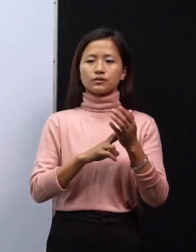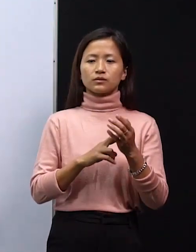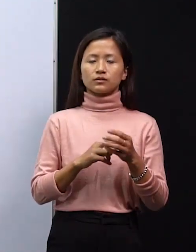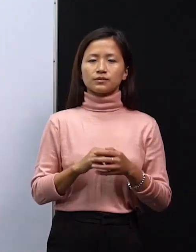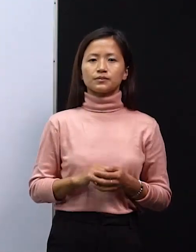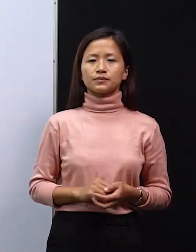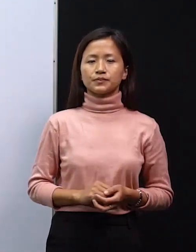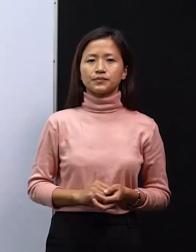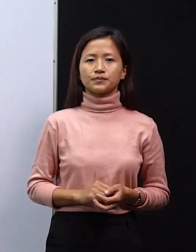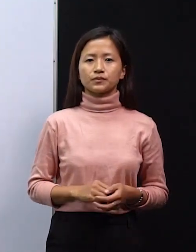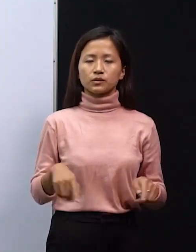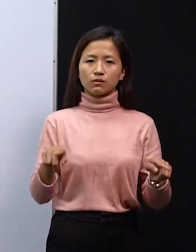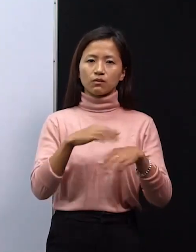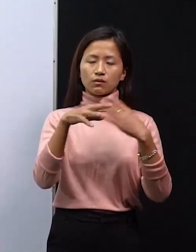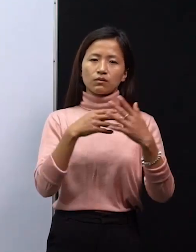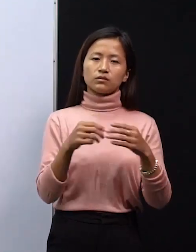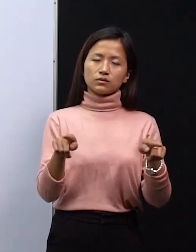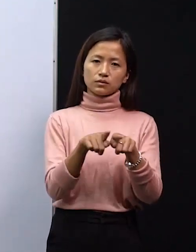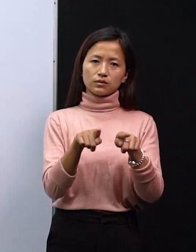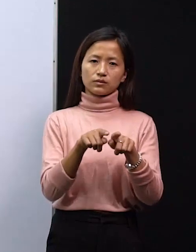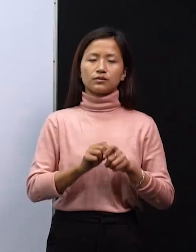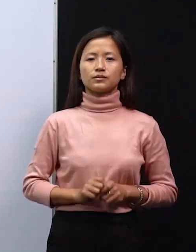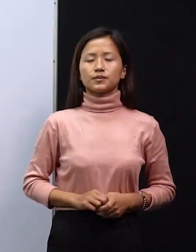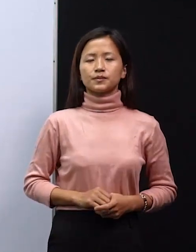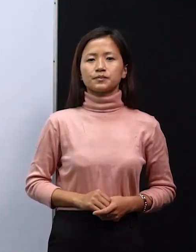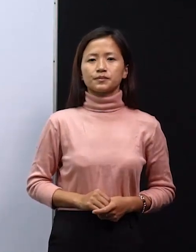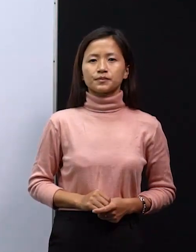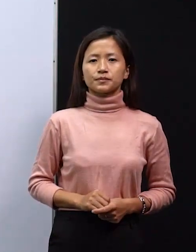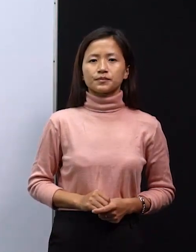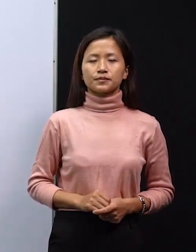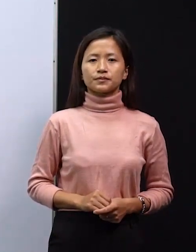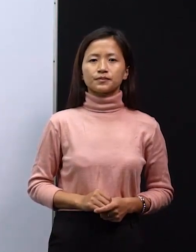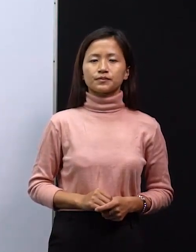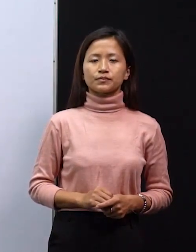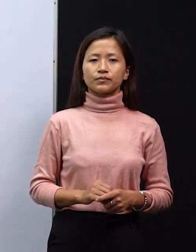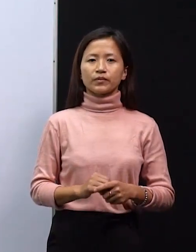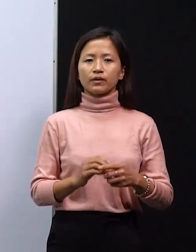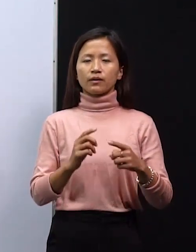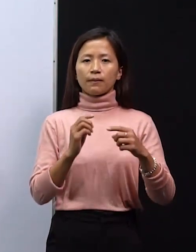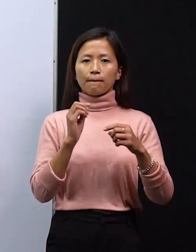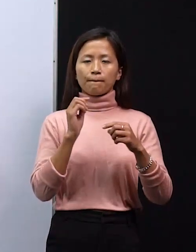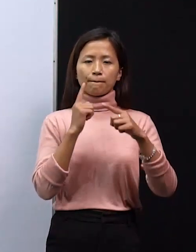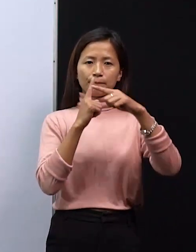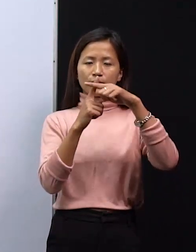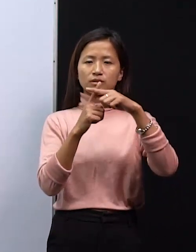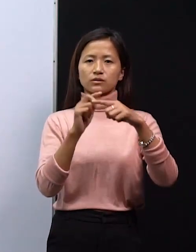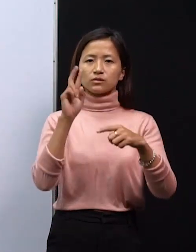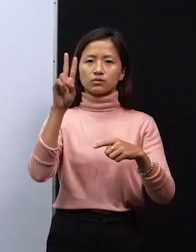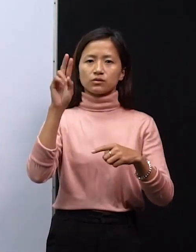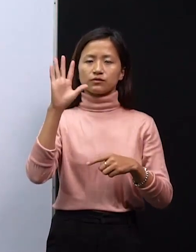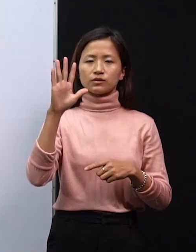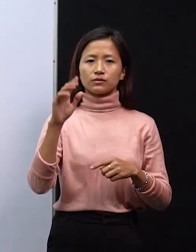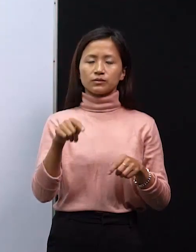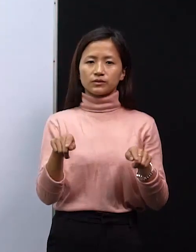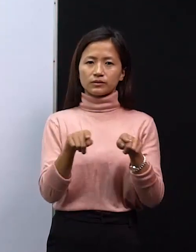alright? It's all the same. So this plus 25 will be as it is. We will